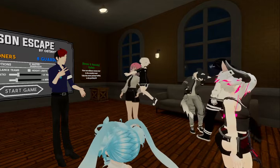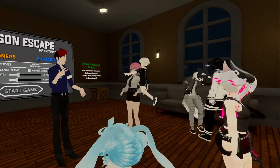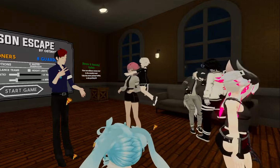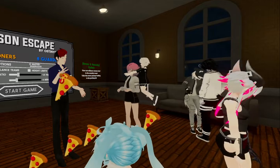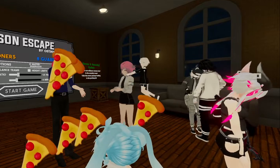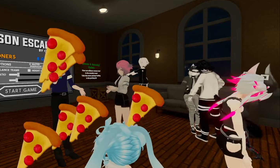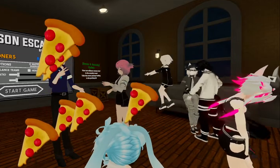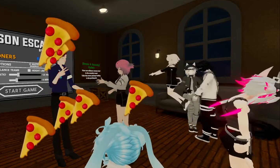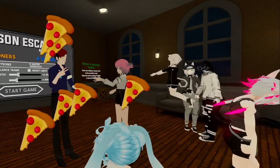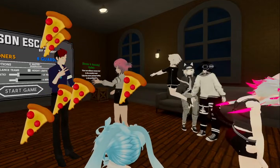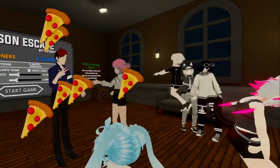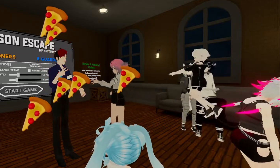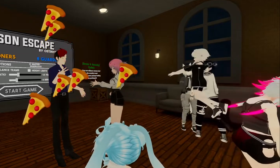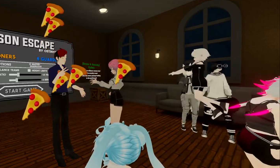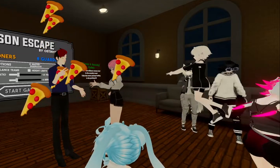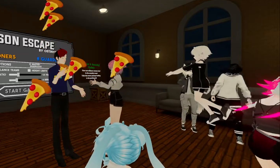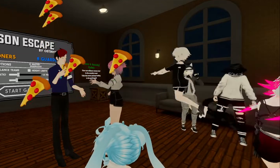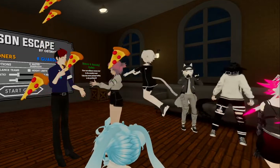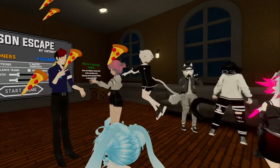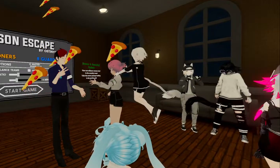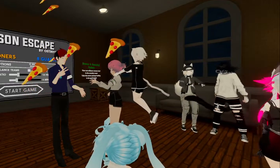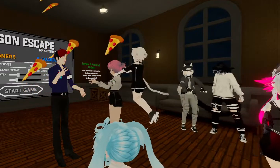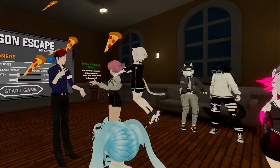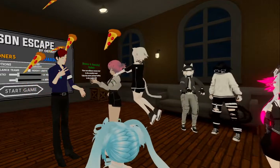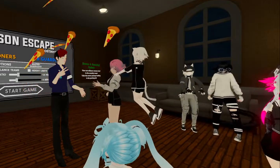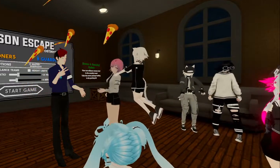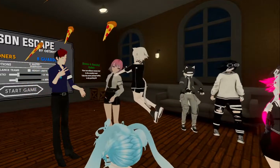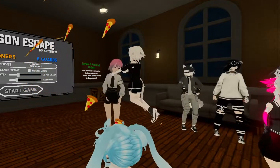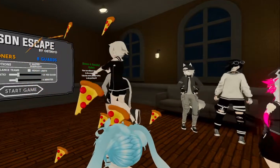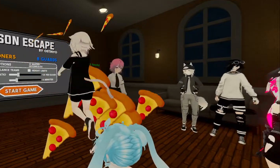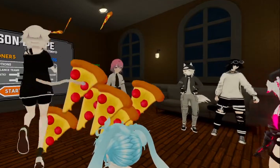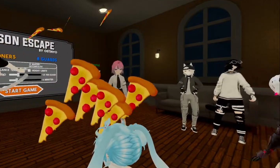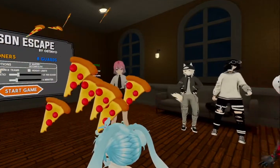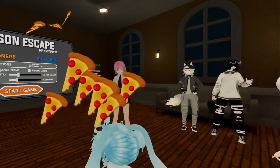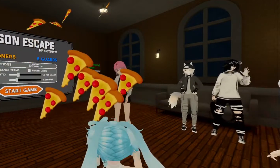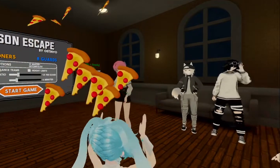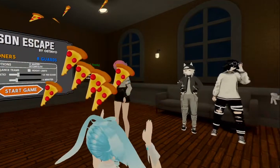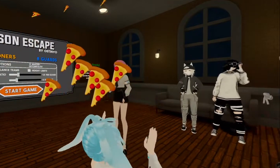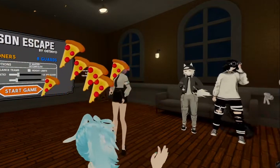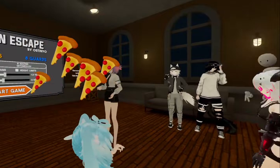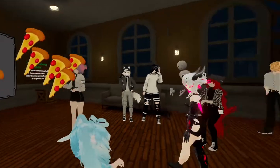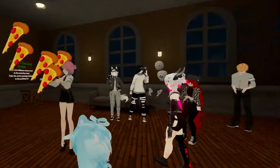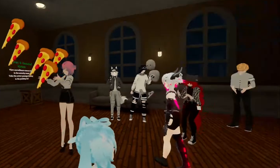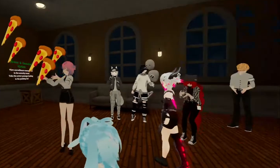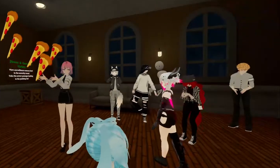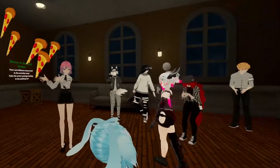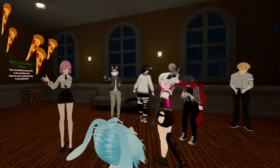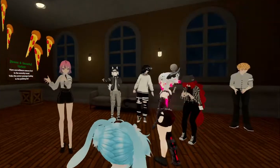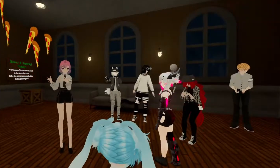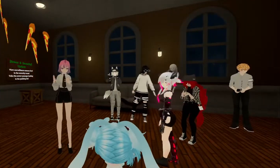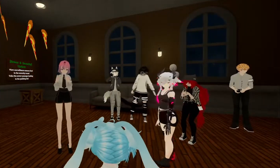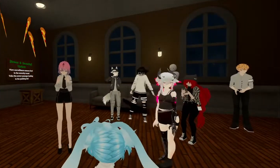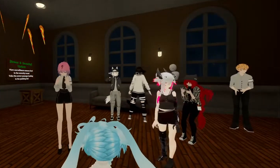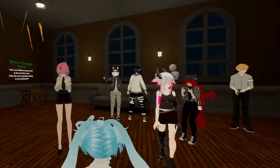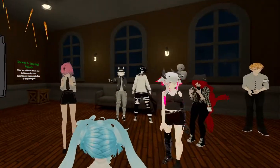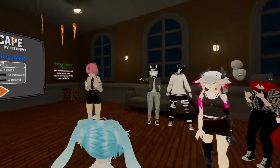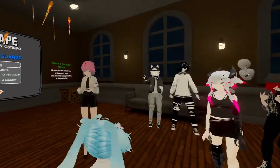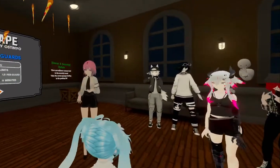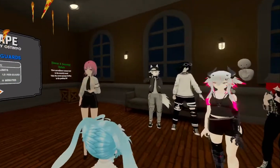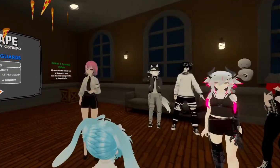Yeah, I know that one already. Yeah. Like I know little things. I don't know. I like. I've had, The little like, things bare soon become minimum.